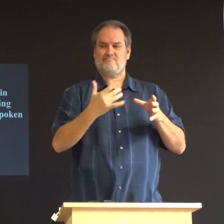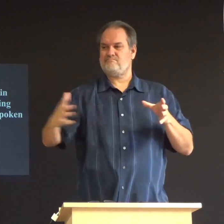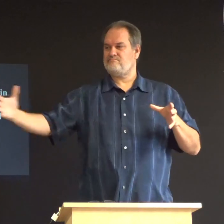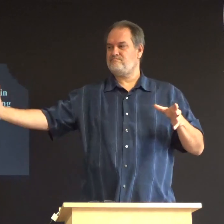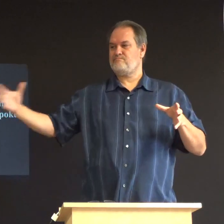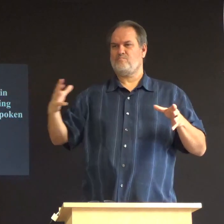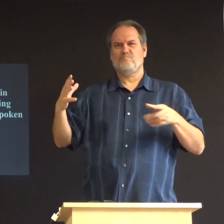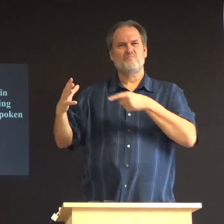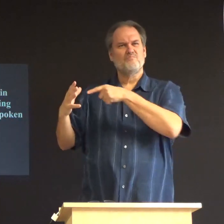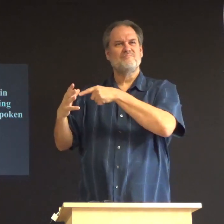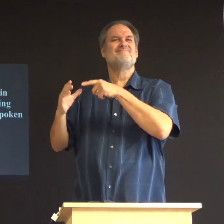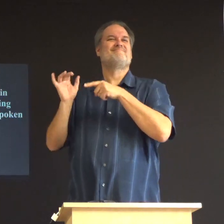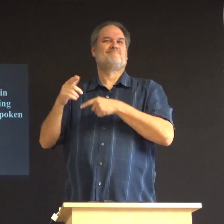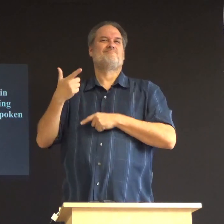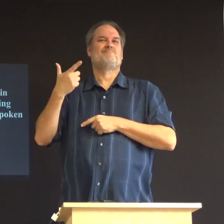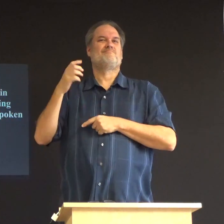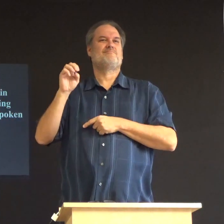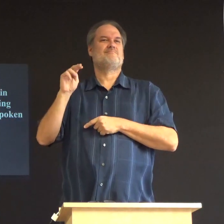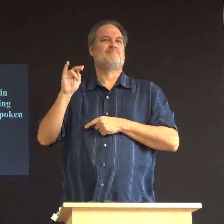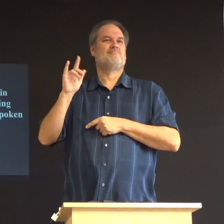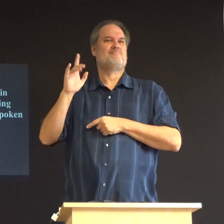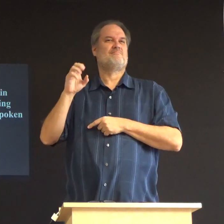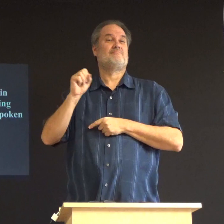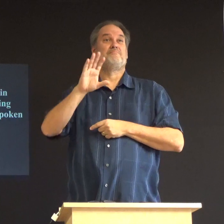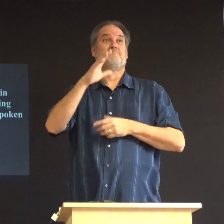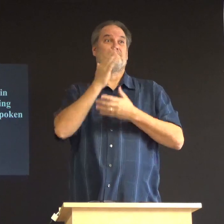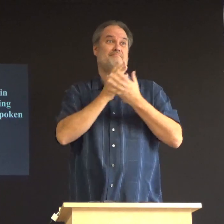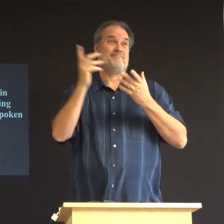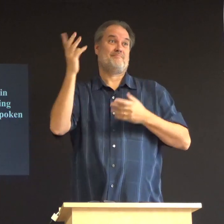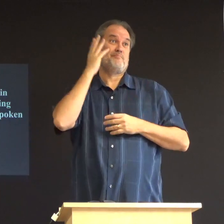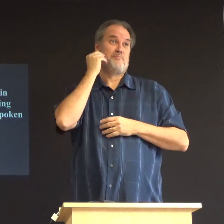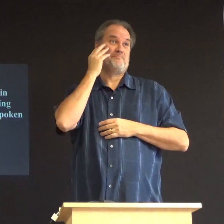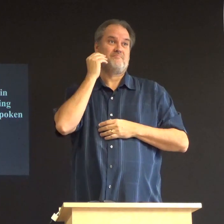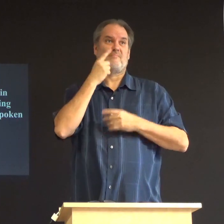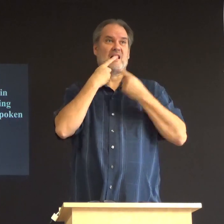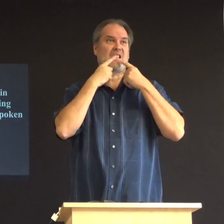about? Who's he bringing up? That's the Gentiles.